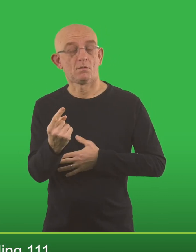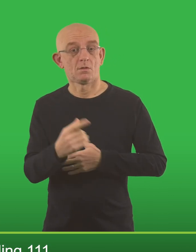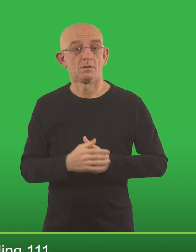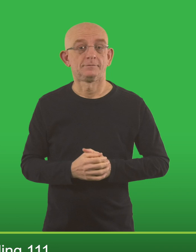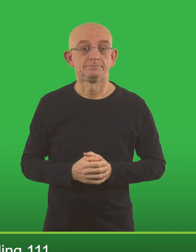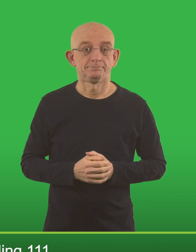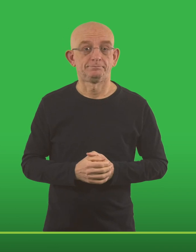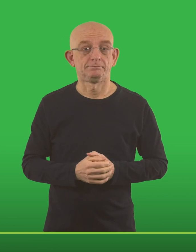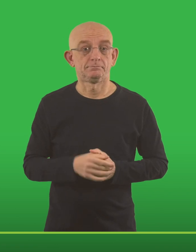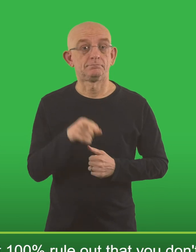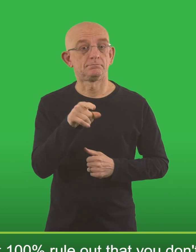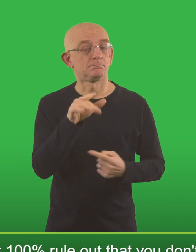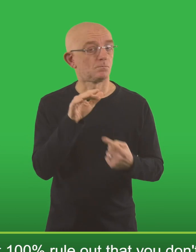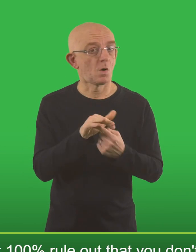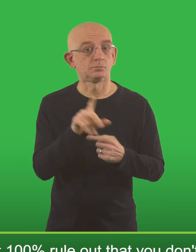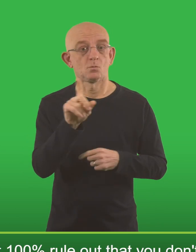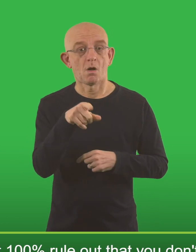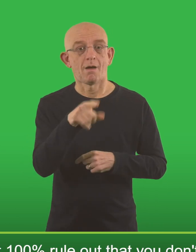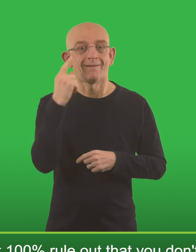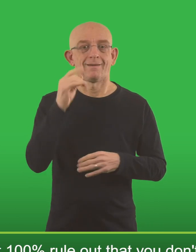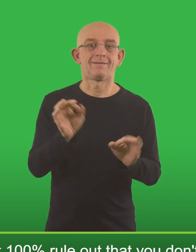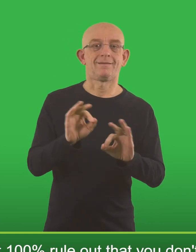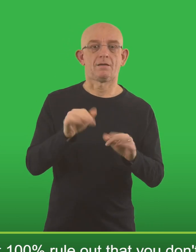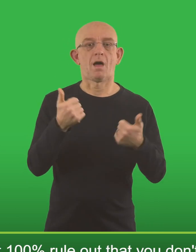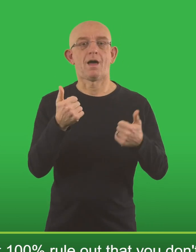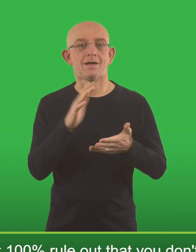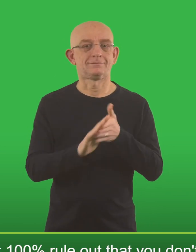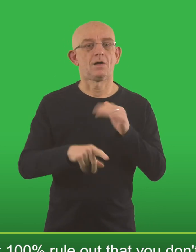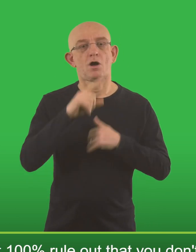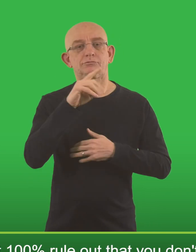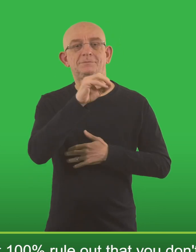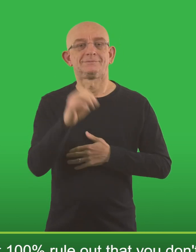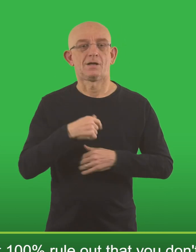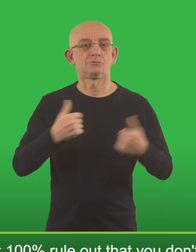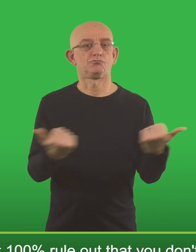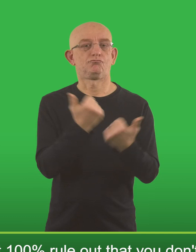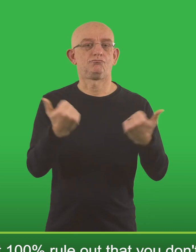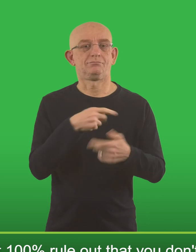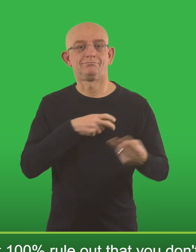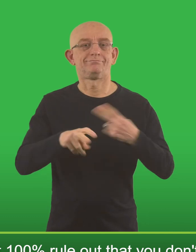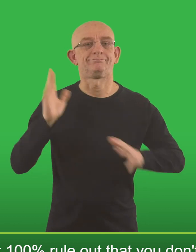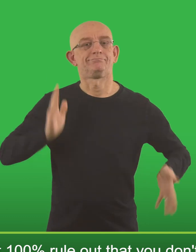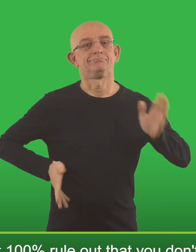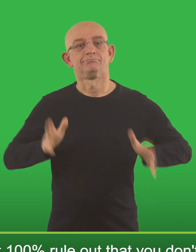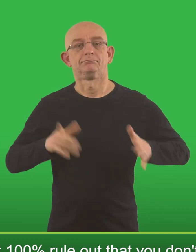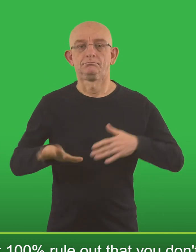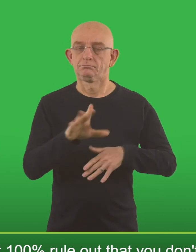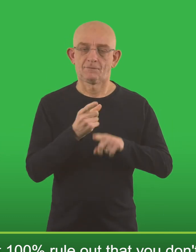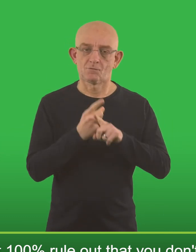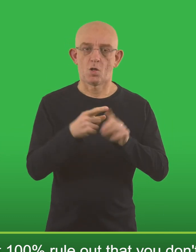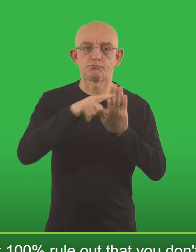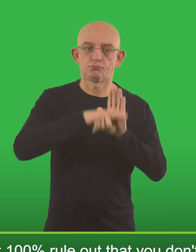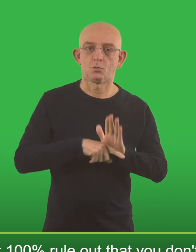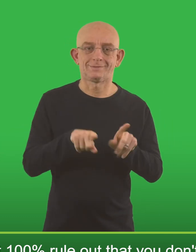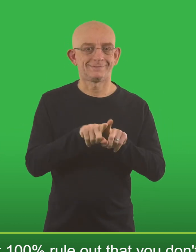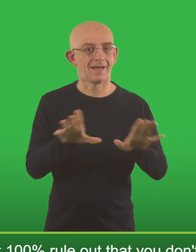or by calling 111. And it's important to say that a negative test doesn't 100% rule out that you don't have the